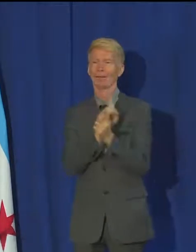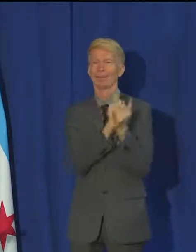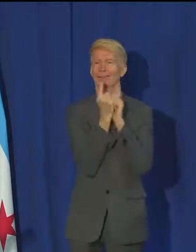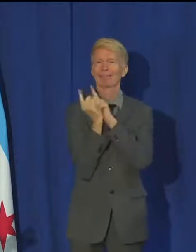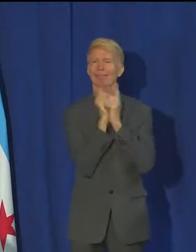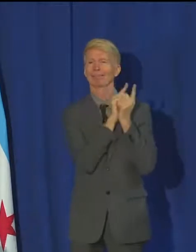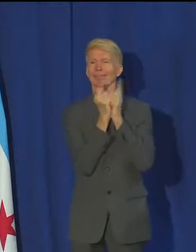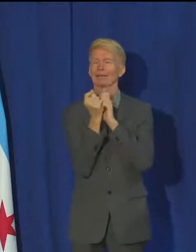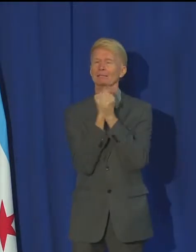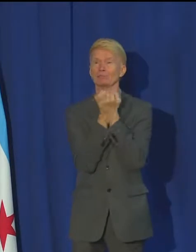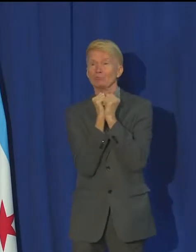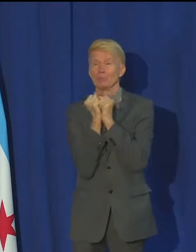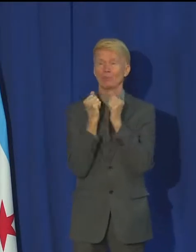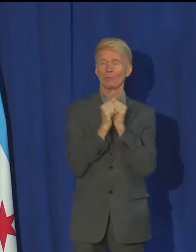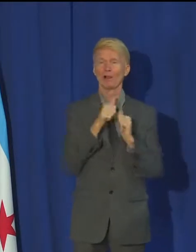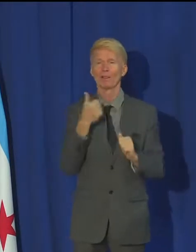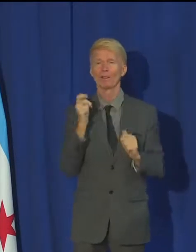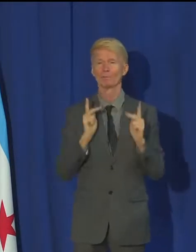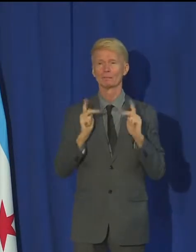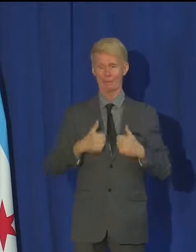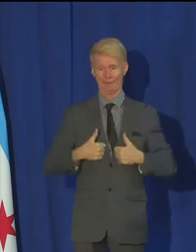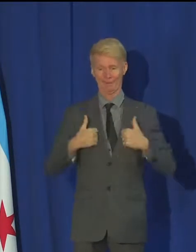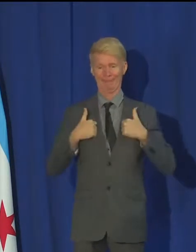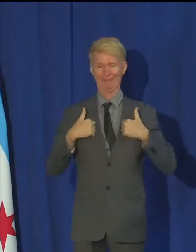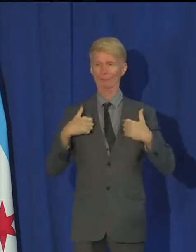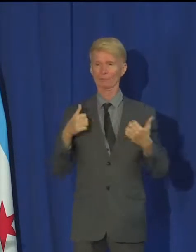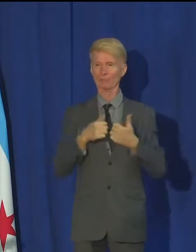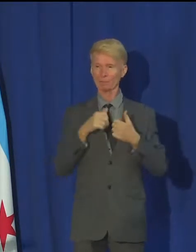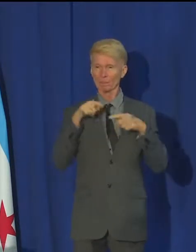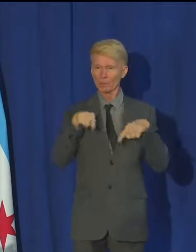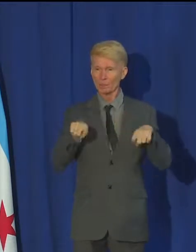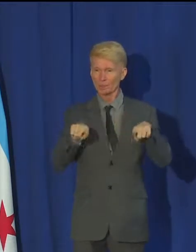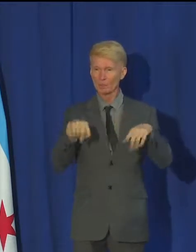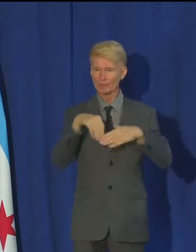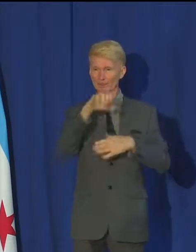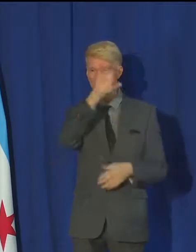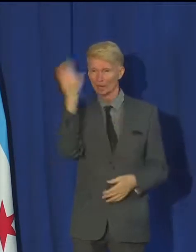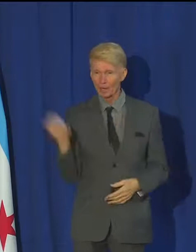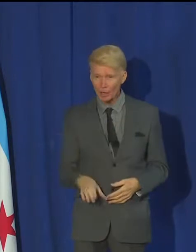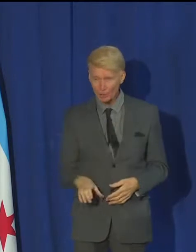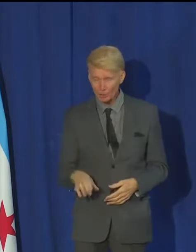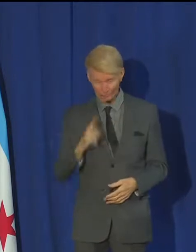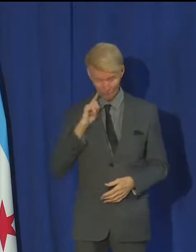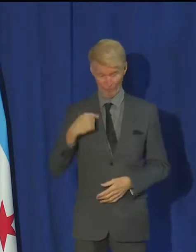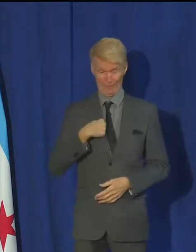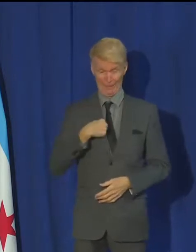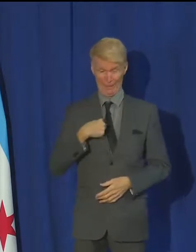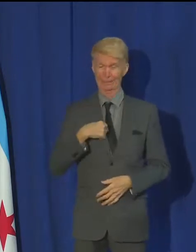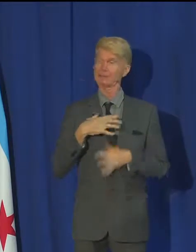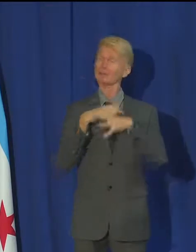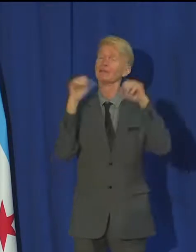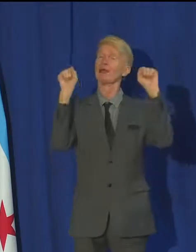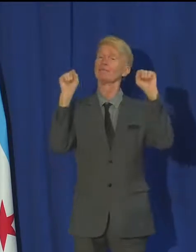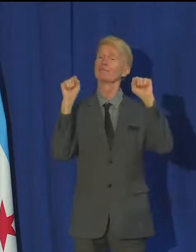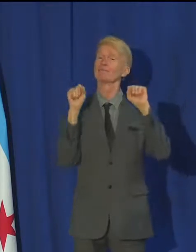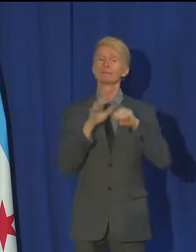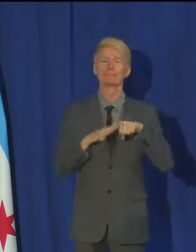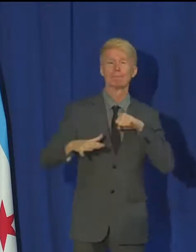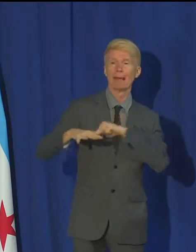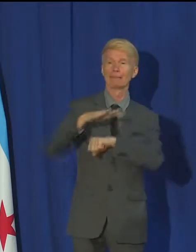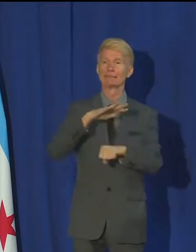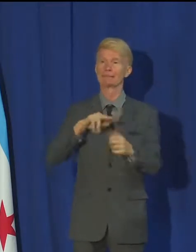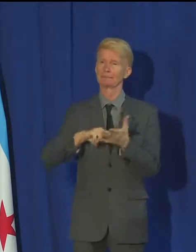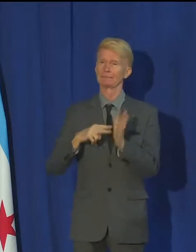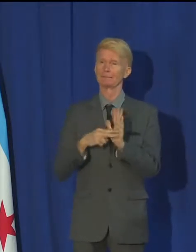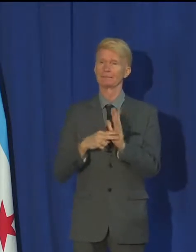breathing Chicagoans. And so for me, the safer indoor space is, first of all, going to be one where everybody